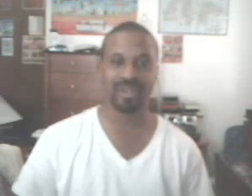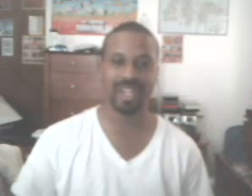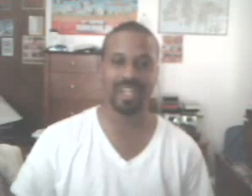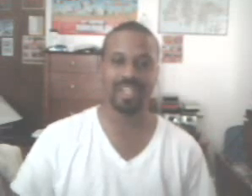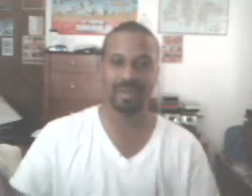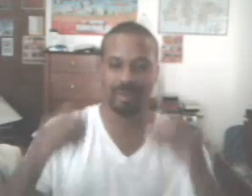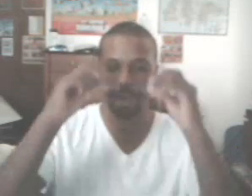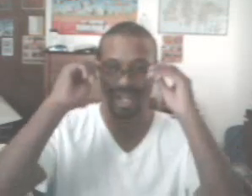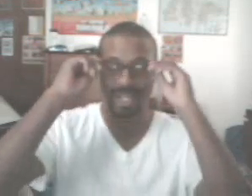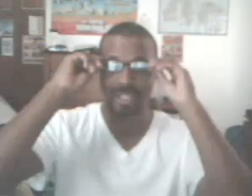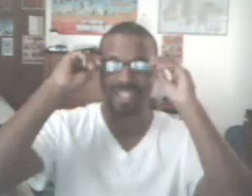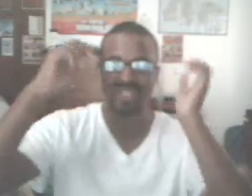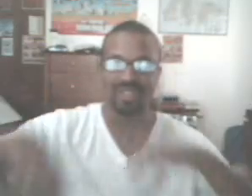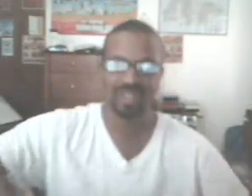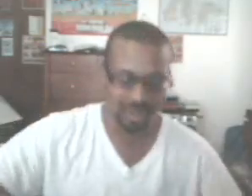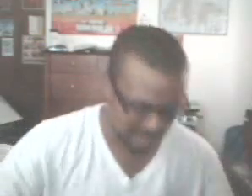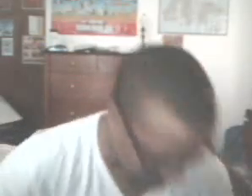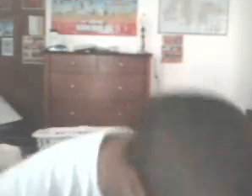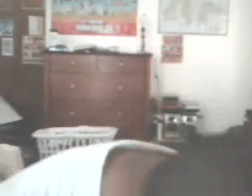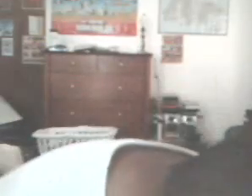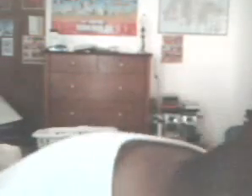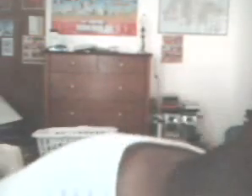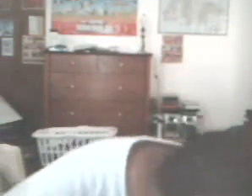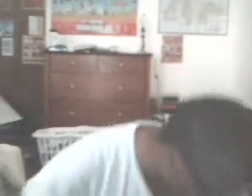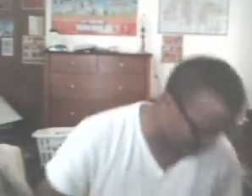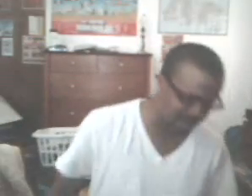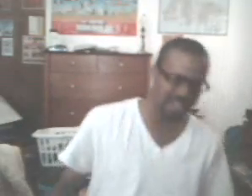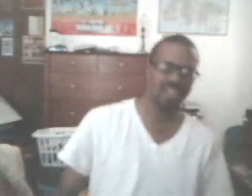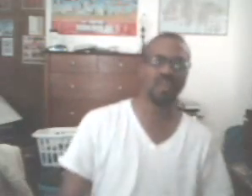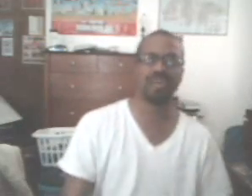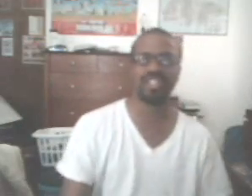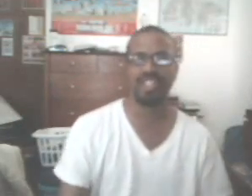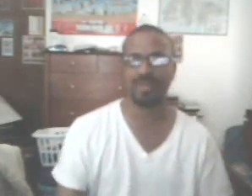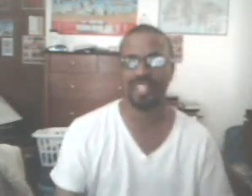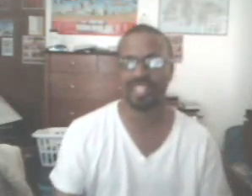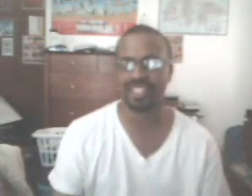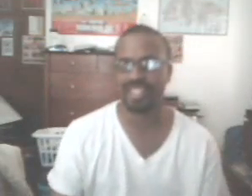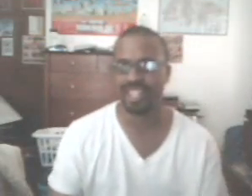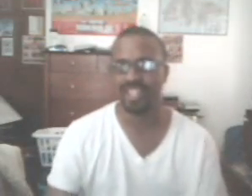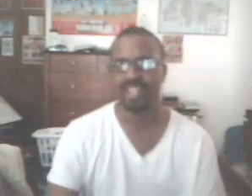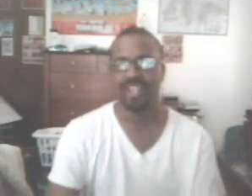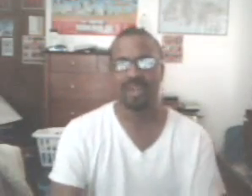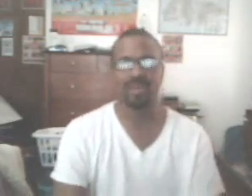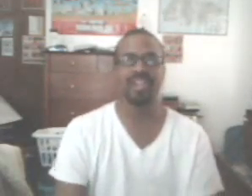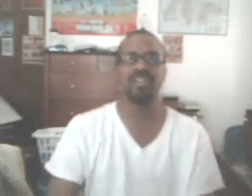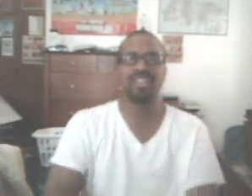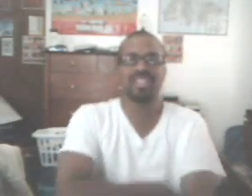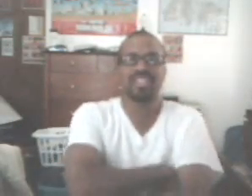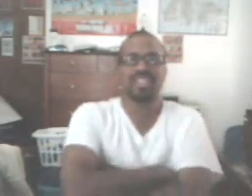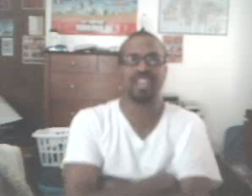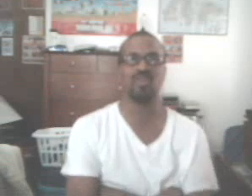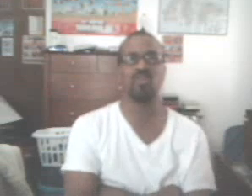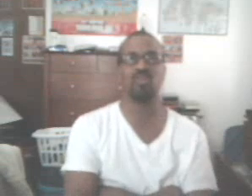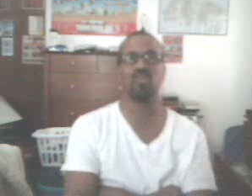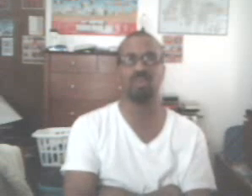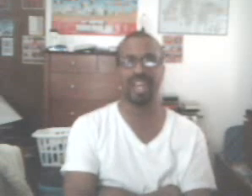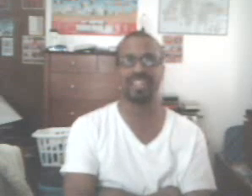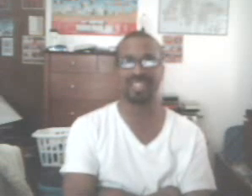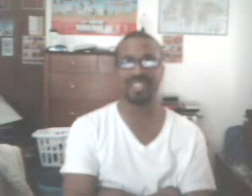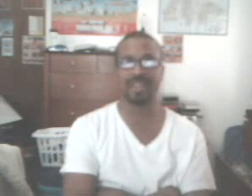okay? Let me put my glasses on. Okay. So, how many of y'all watched Jeopardy yesterday? Well, yesterday, we had to say